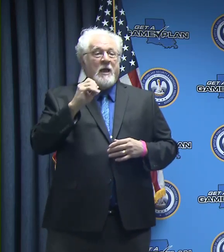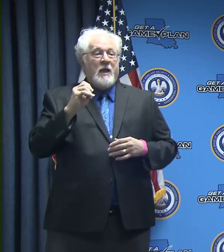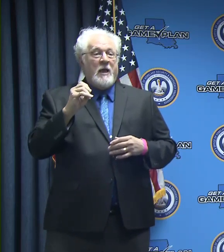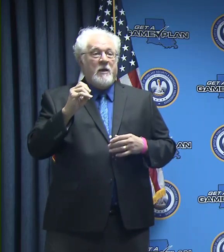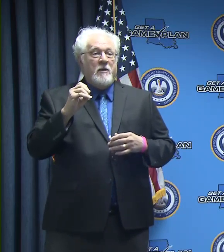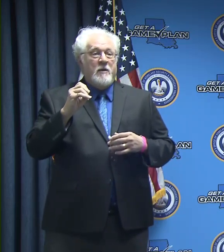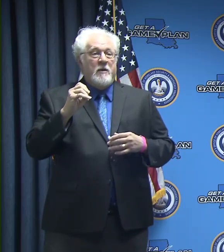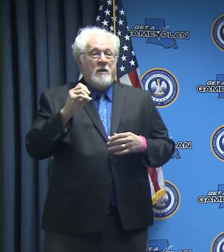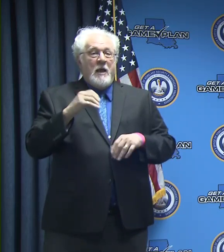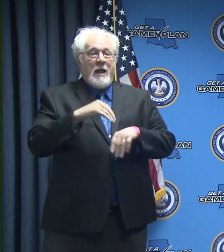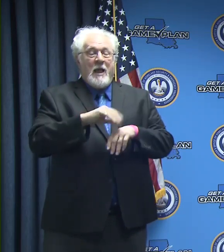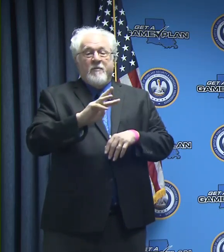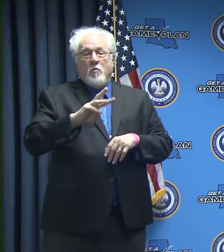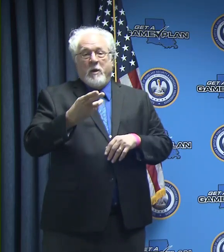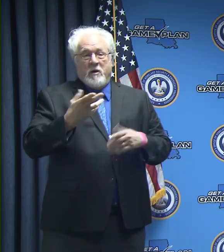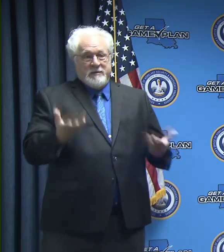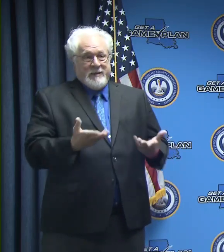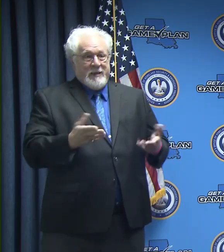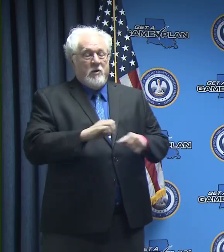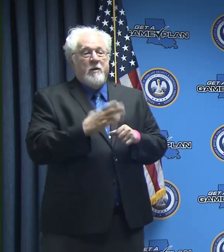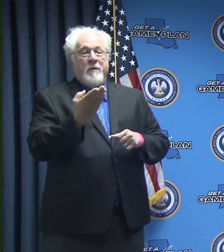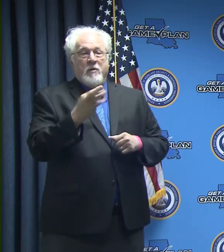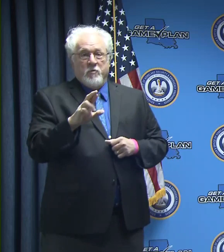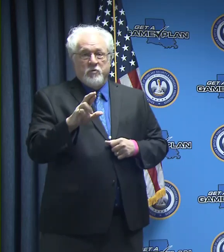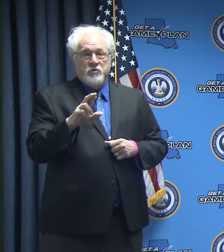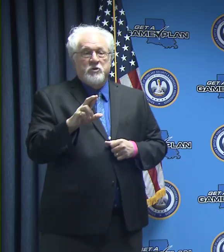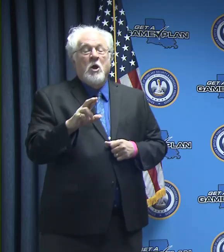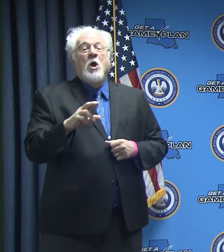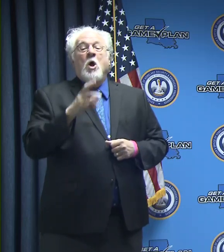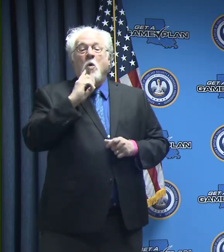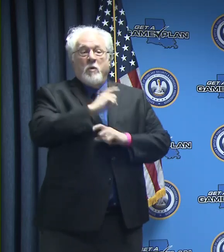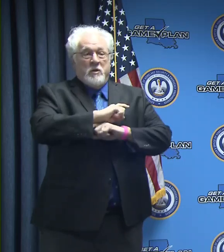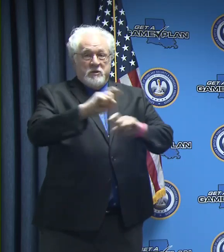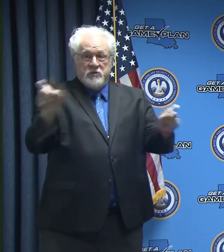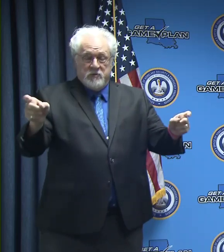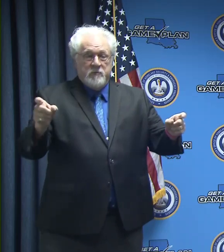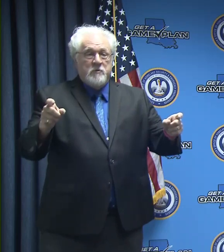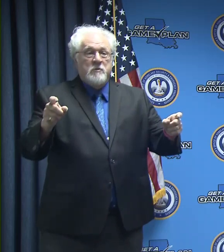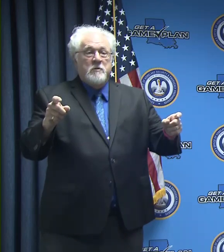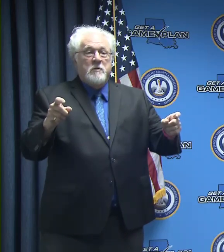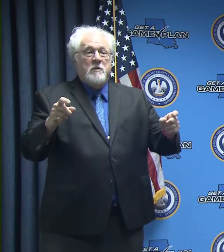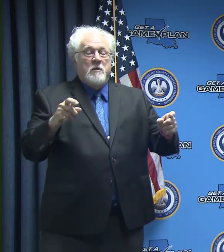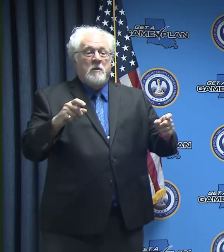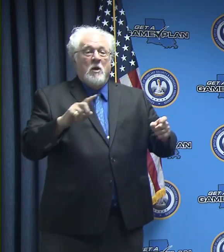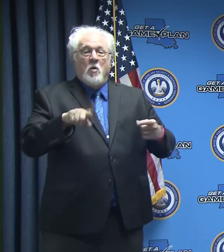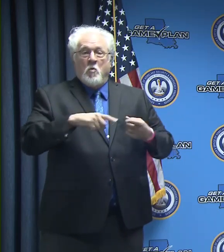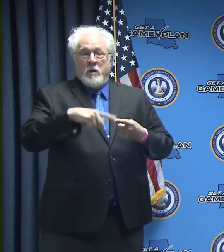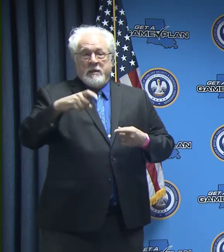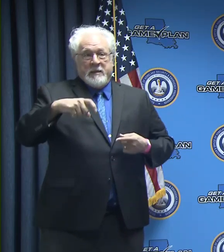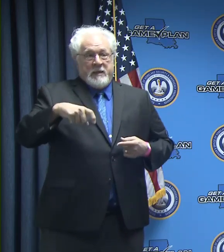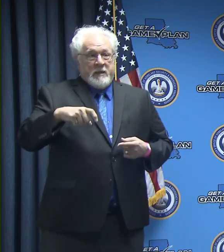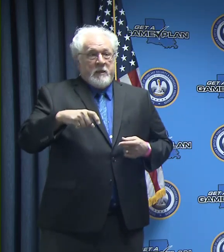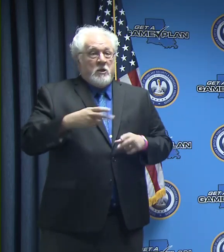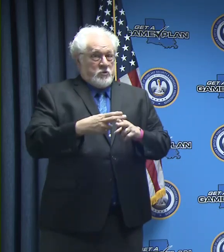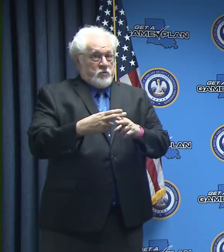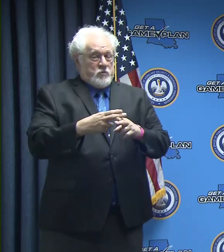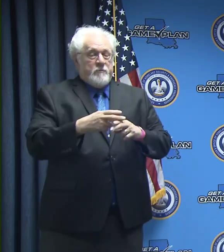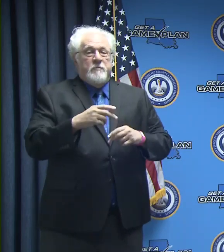are at the warehouse here in Baton Rouge. We will distribute those as needed